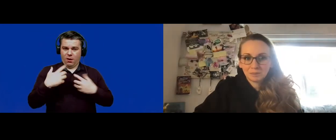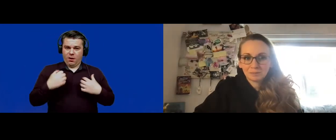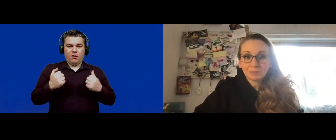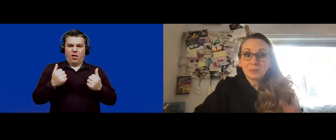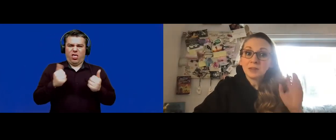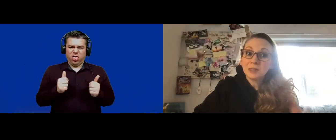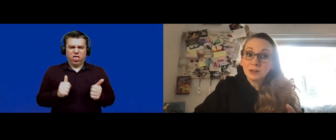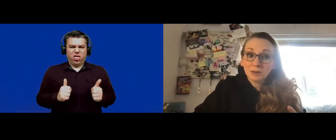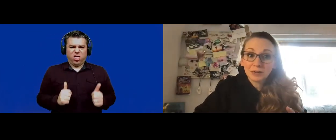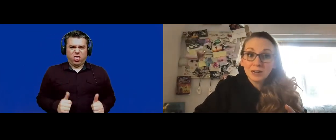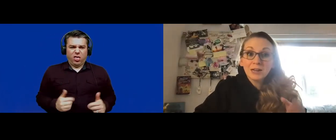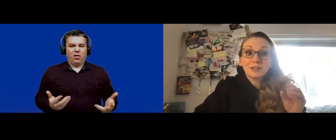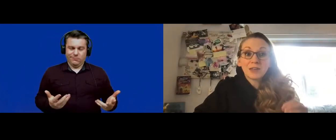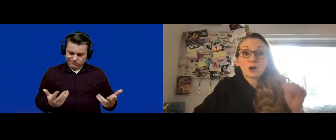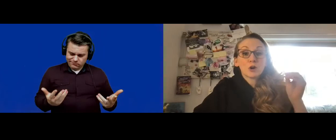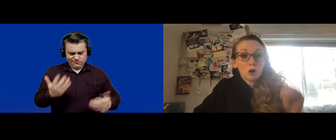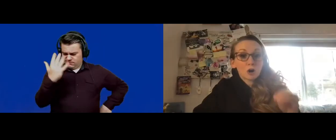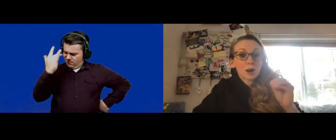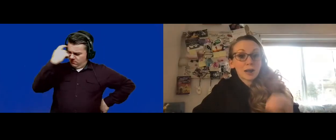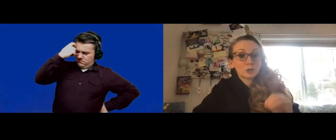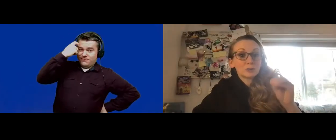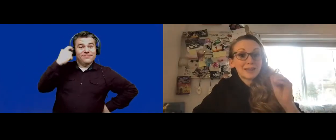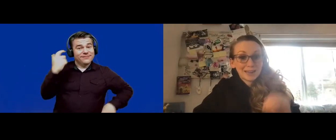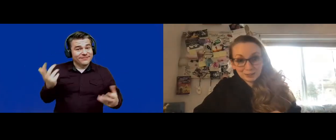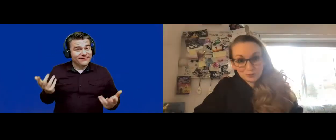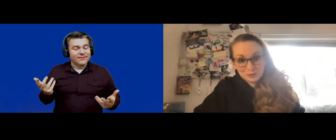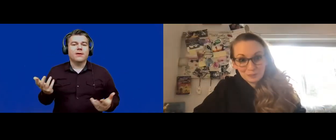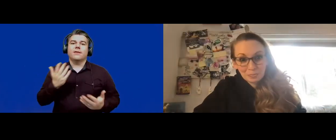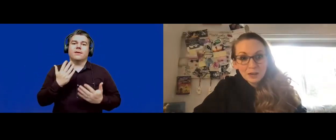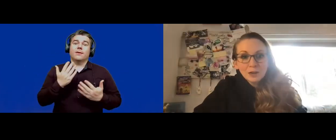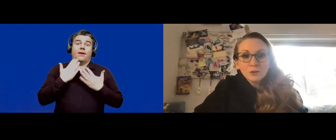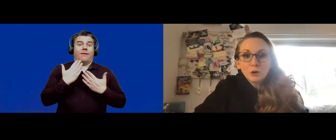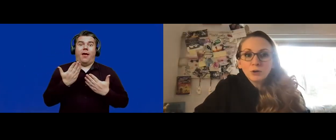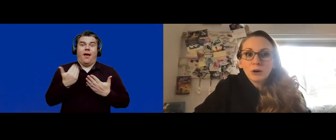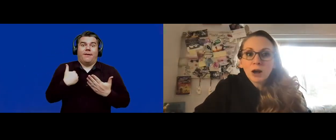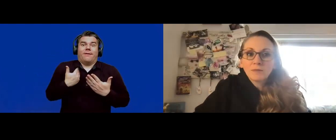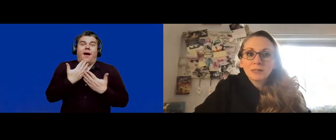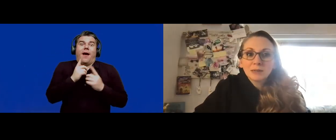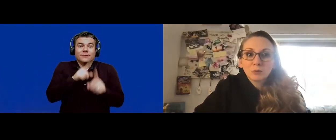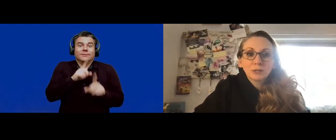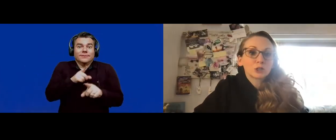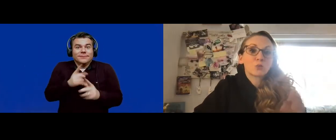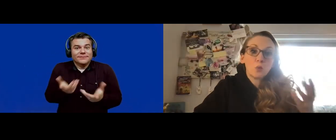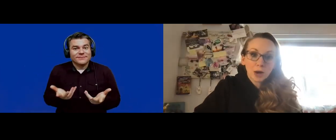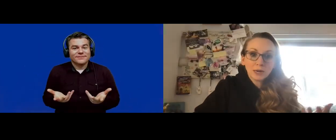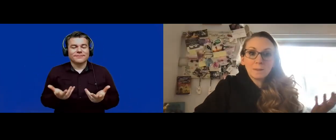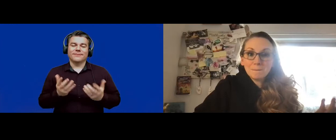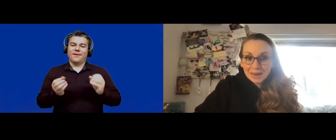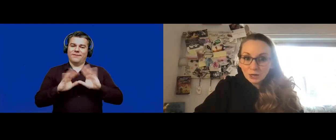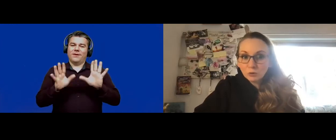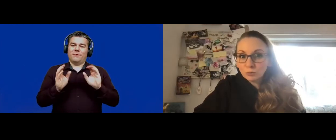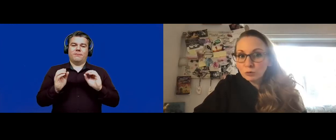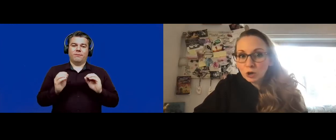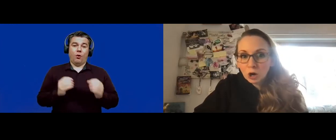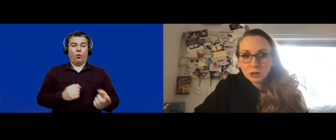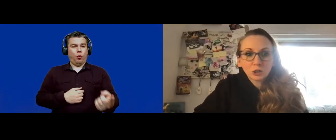seams. Thankfully, there are actually answers. Though there are obviously more than just one